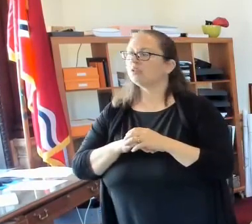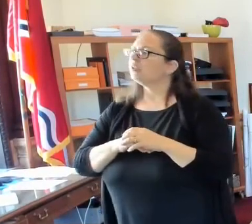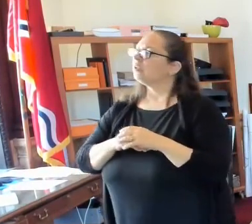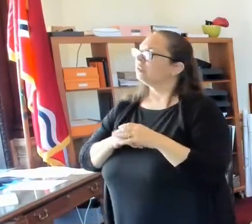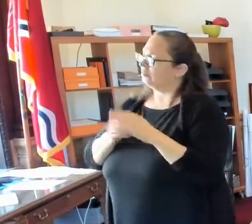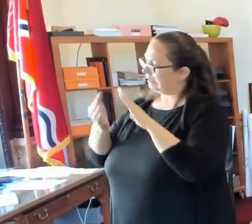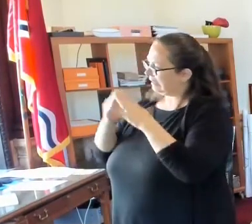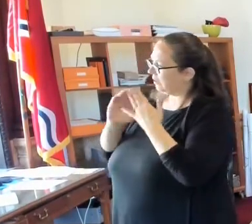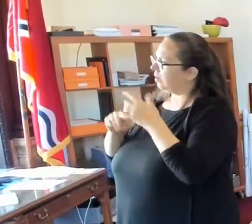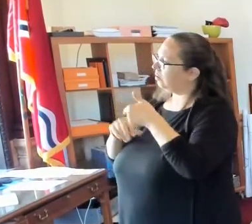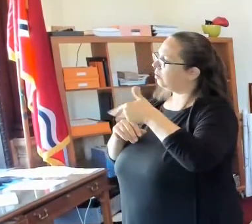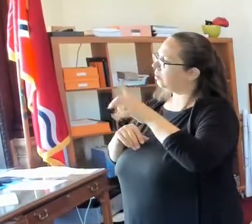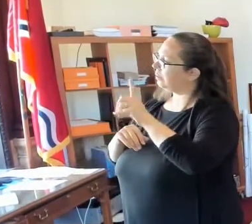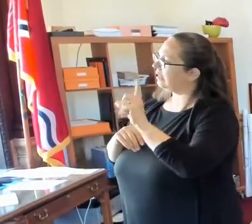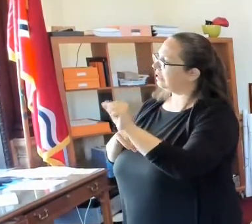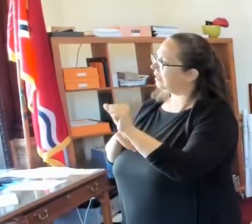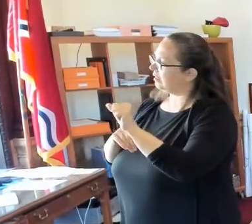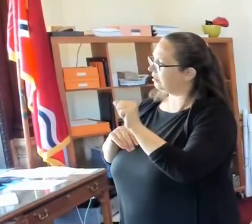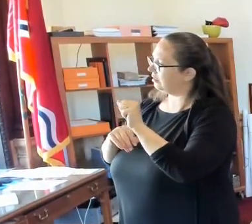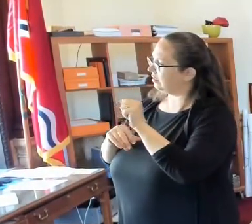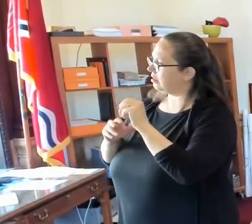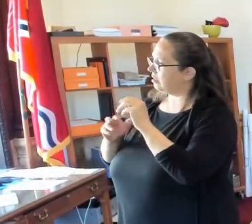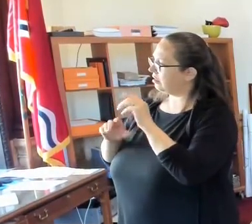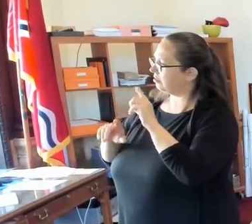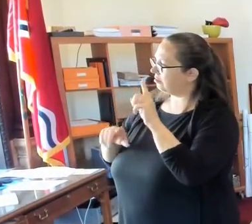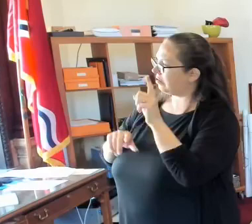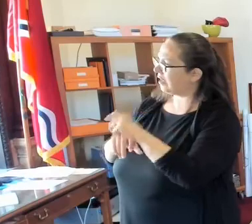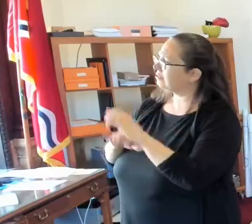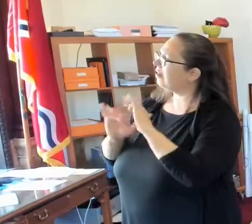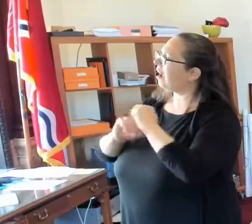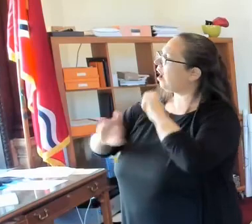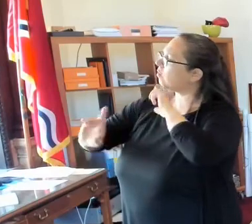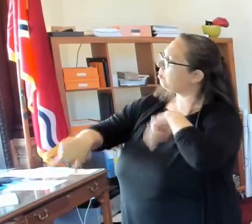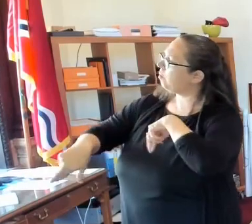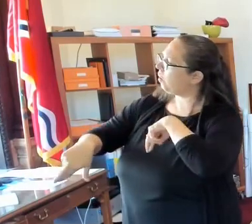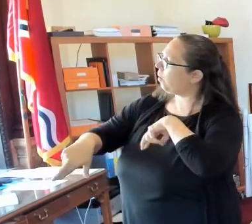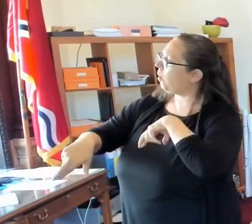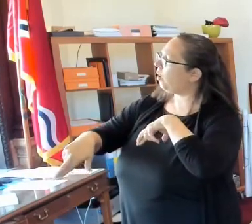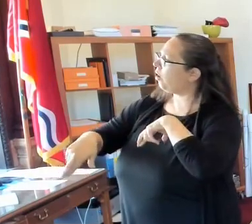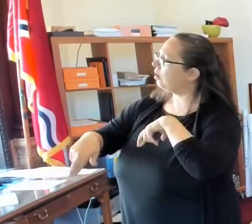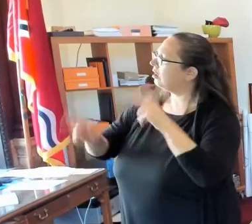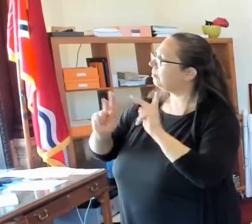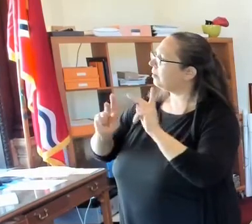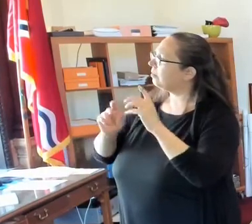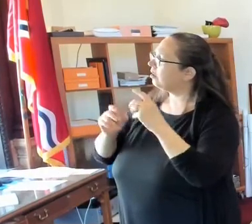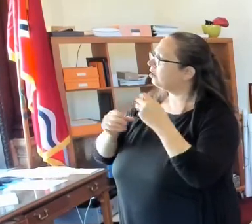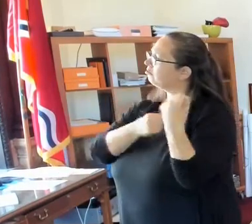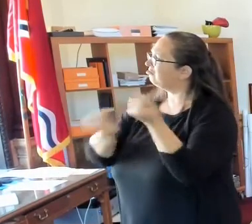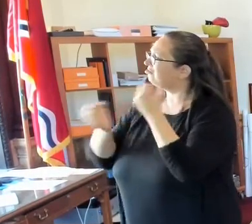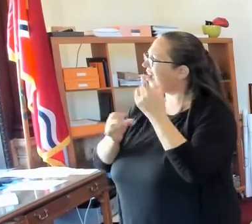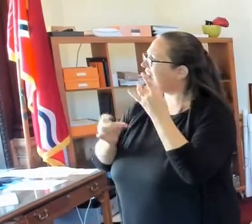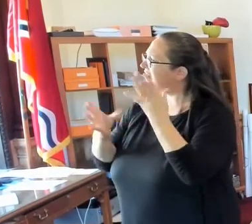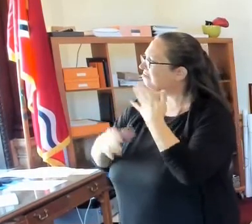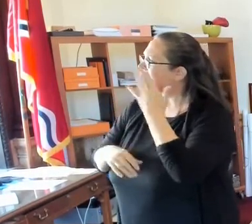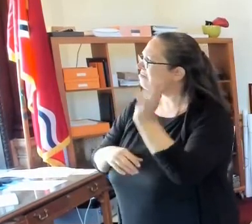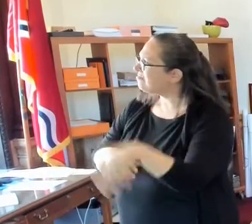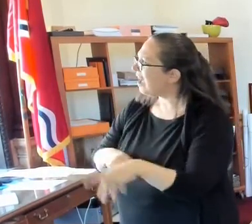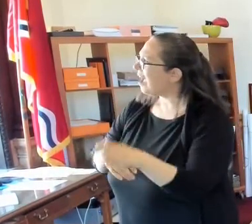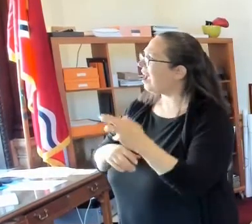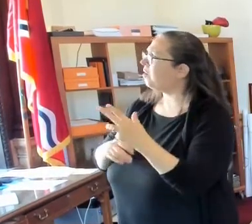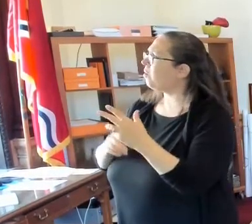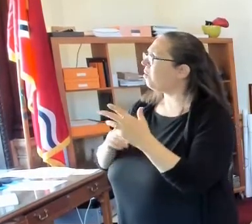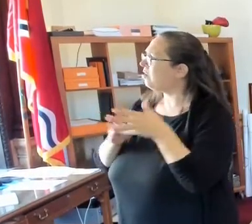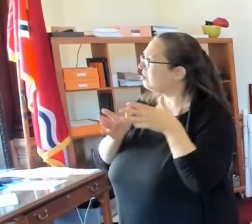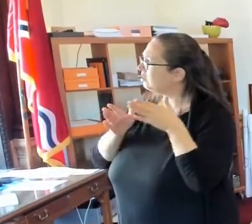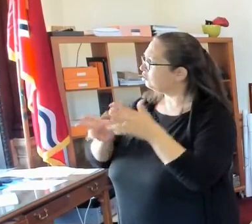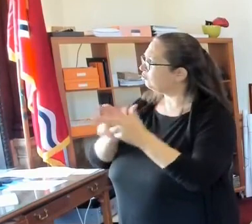is, how does one report reckless driving and street racing, and who should they be getting a hold of? Really, 911